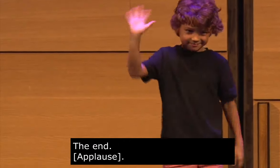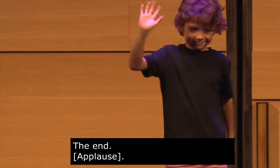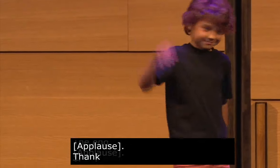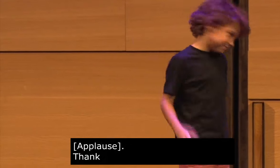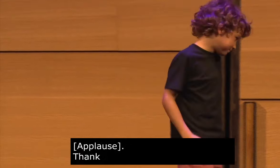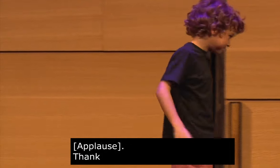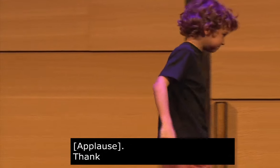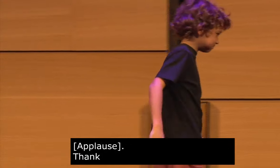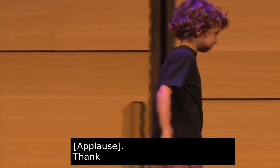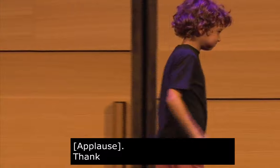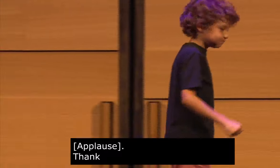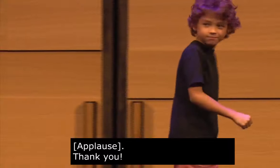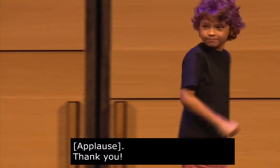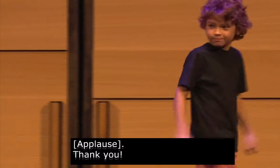Thank you. Bye, everybody.